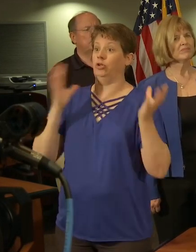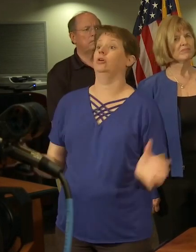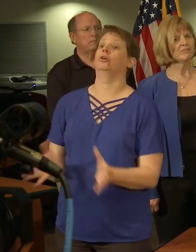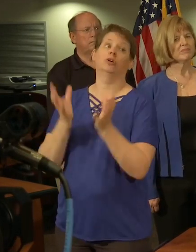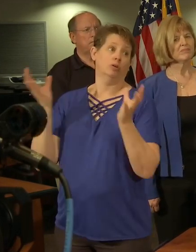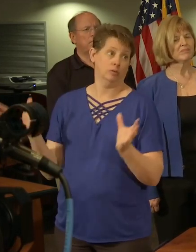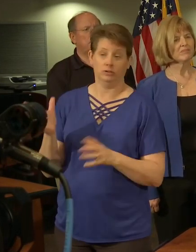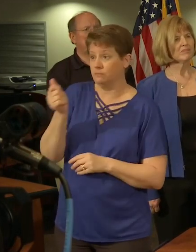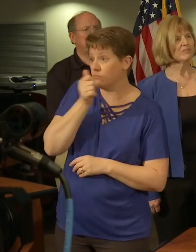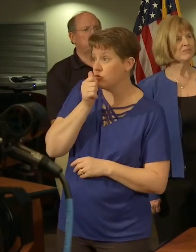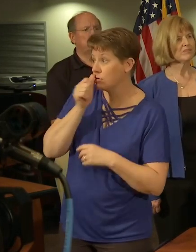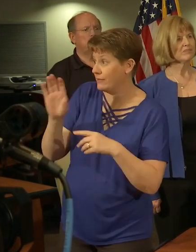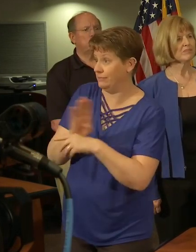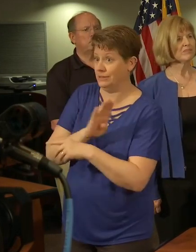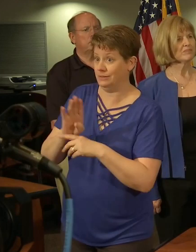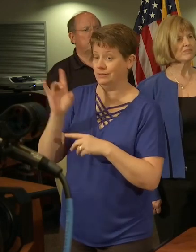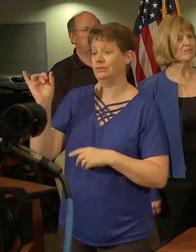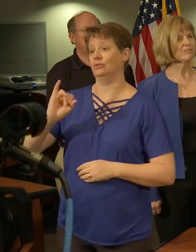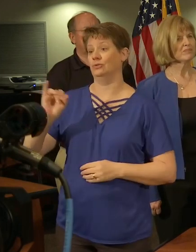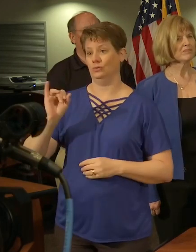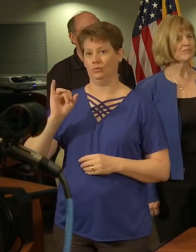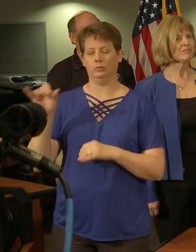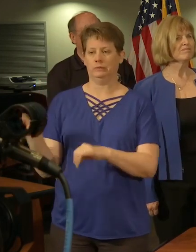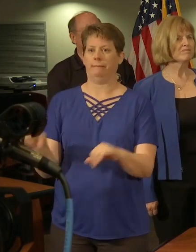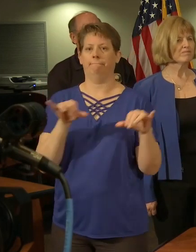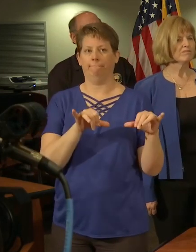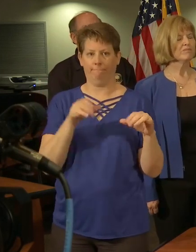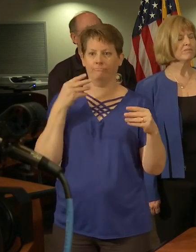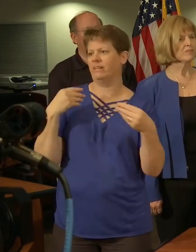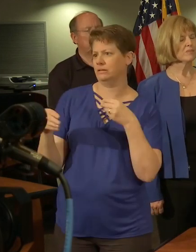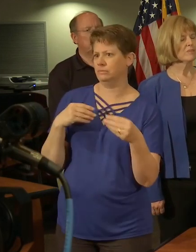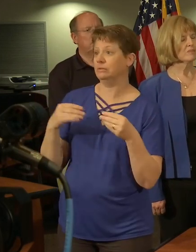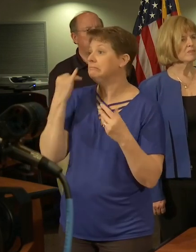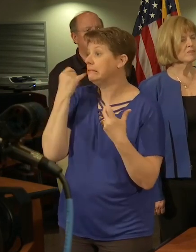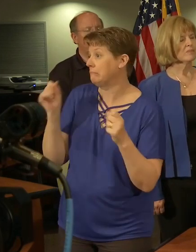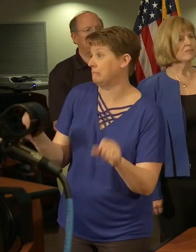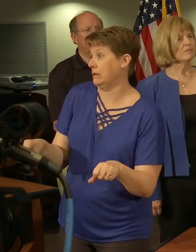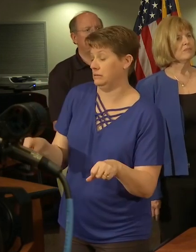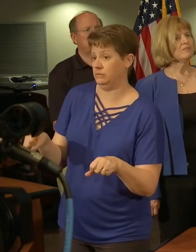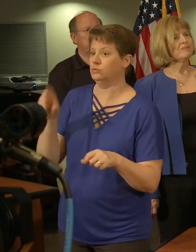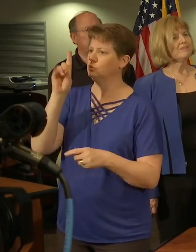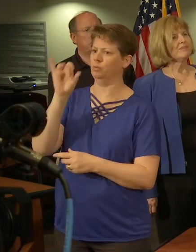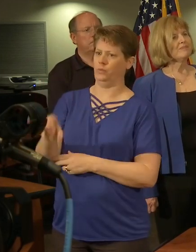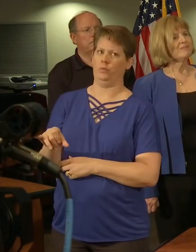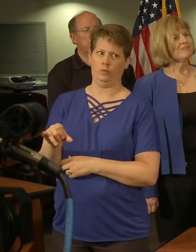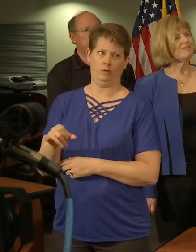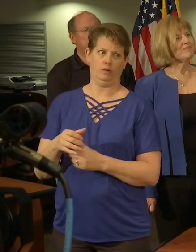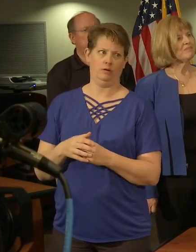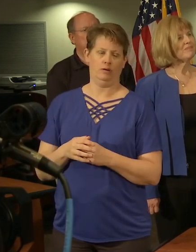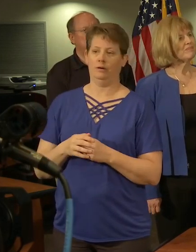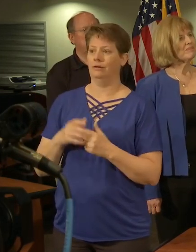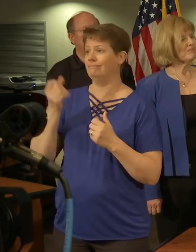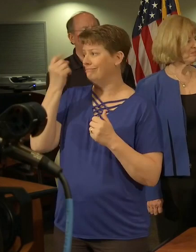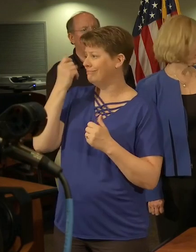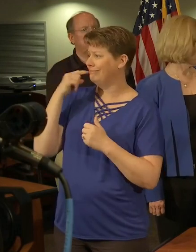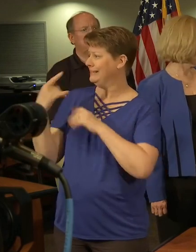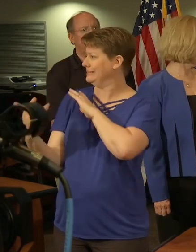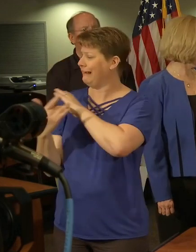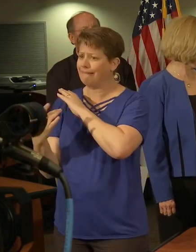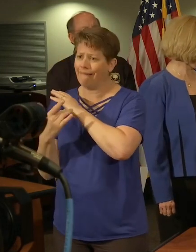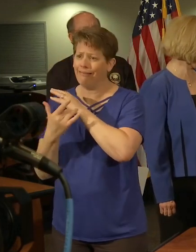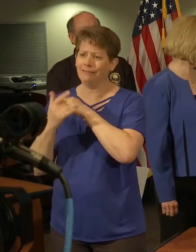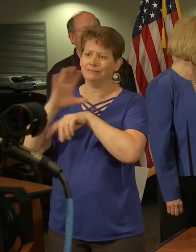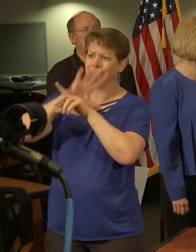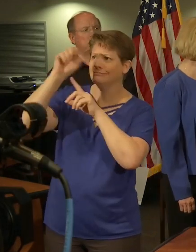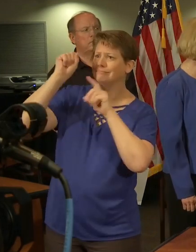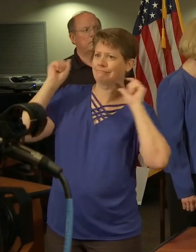the private businesses and industries to do as well, if possible, do that, because with the technology today, there are a